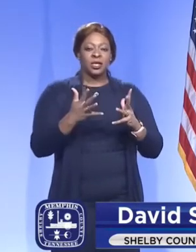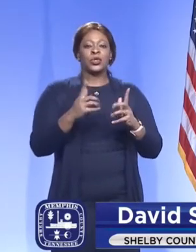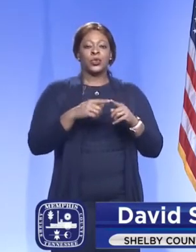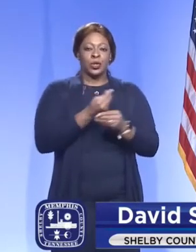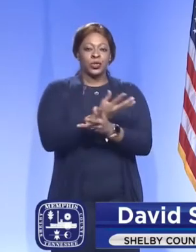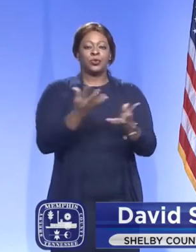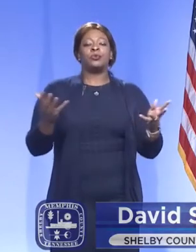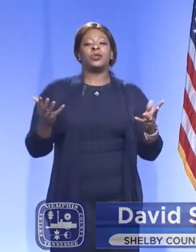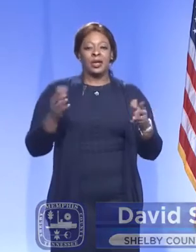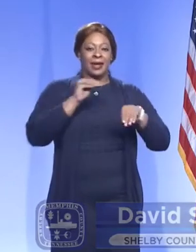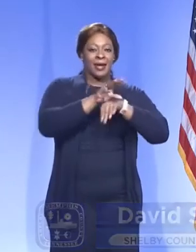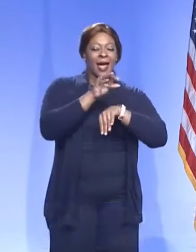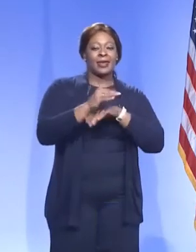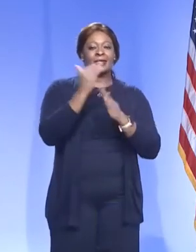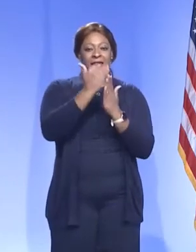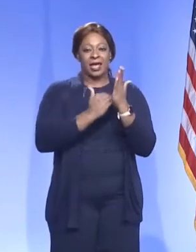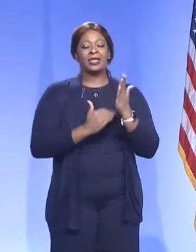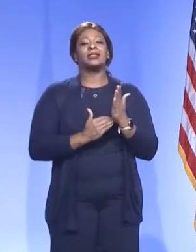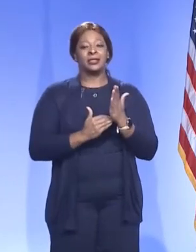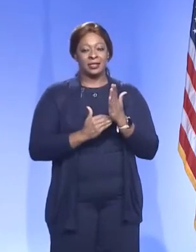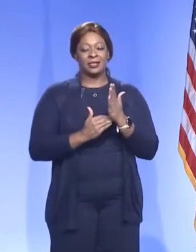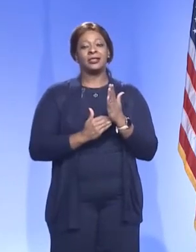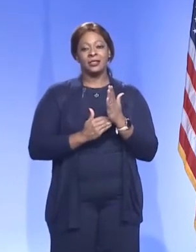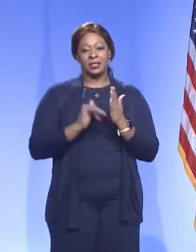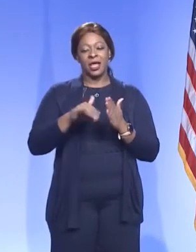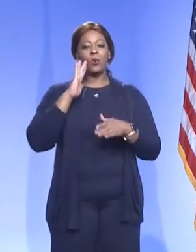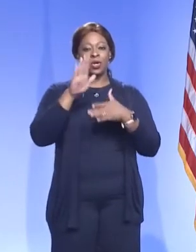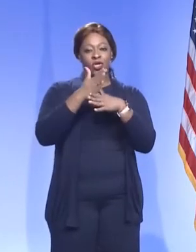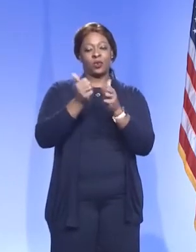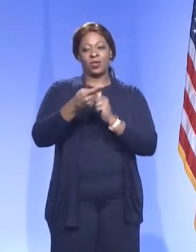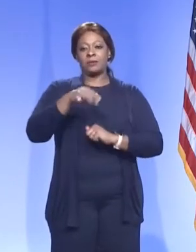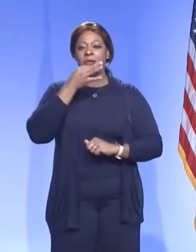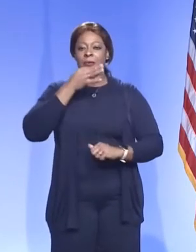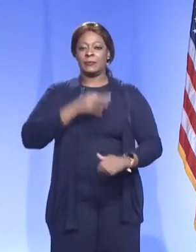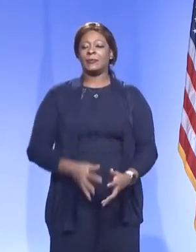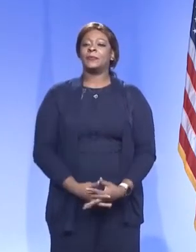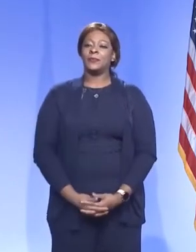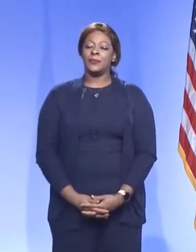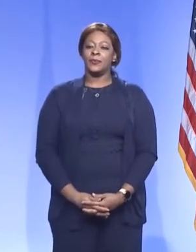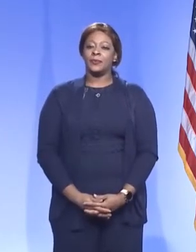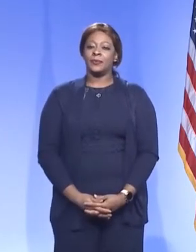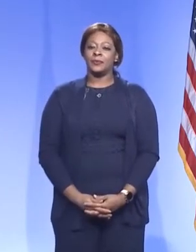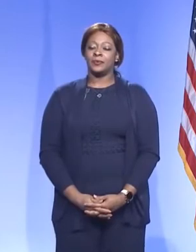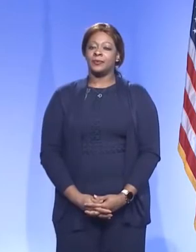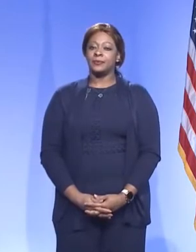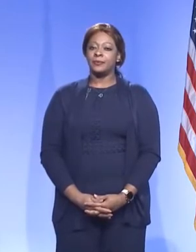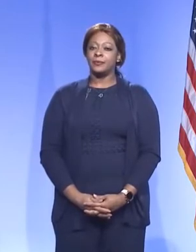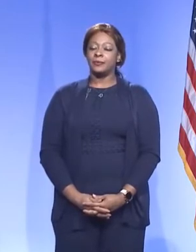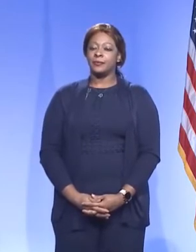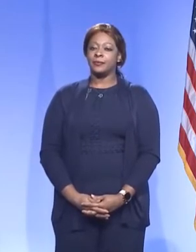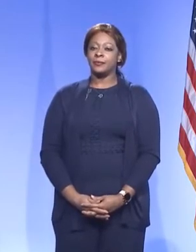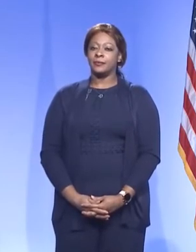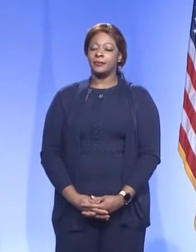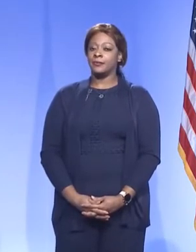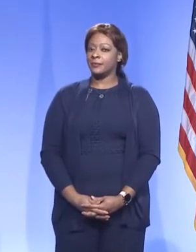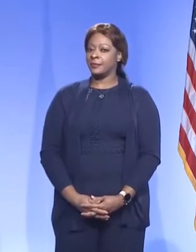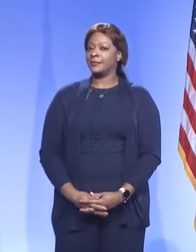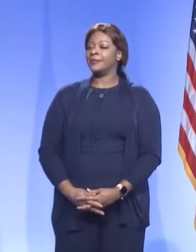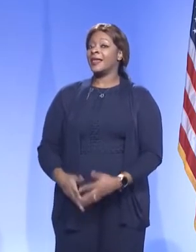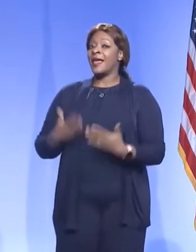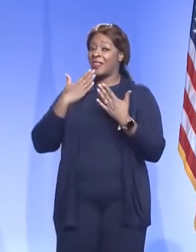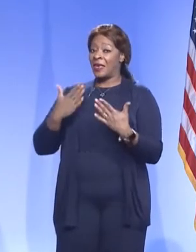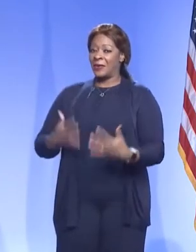for organizations that may be planning to host either Halloween events or a fall celebration festival of some kind. And